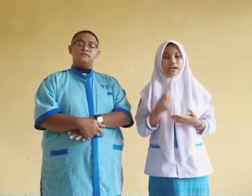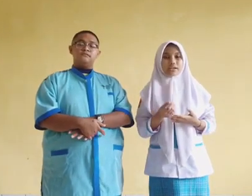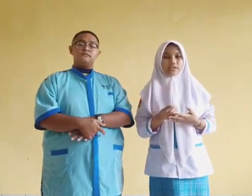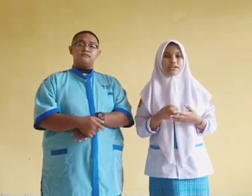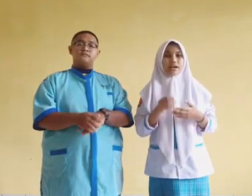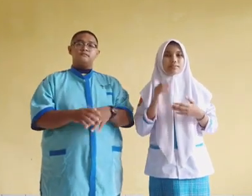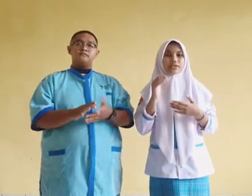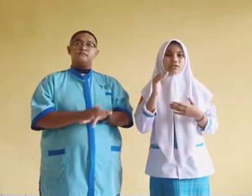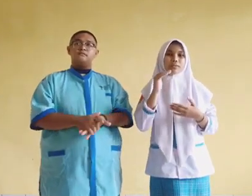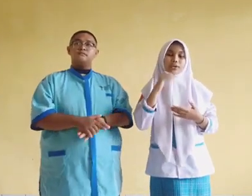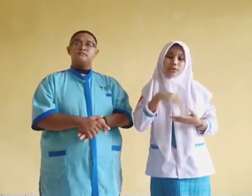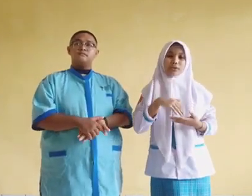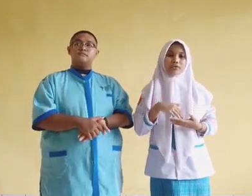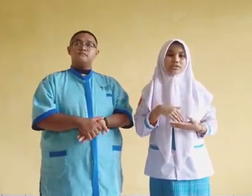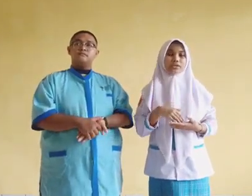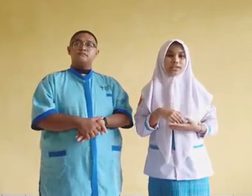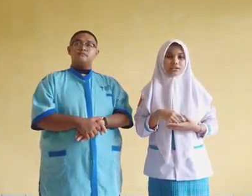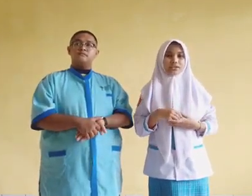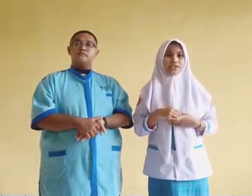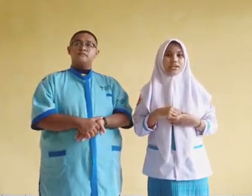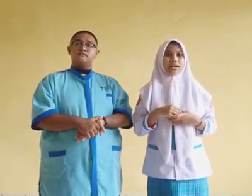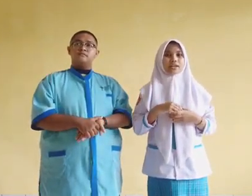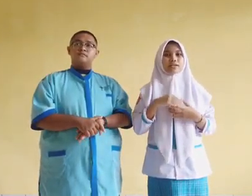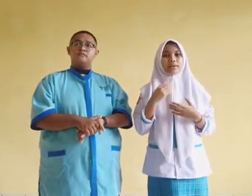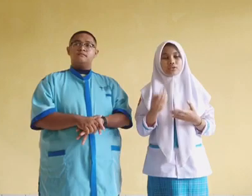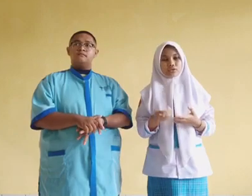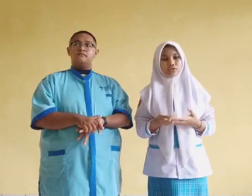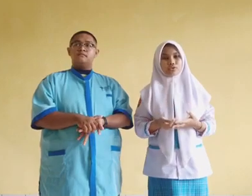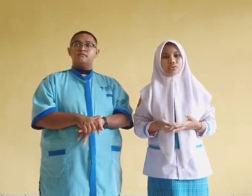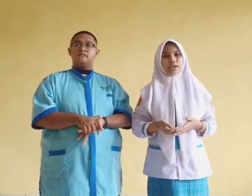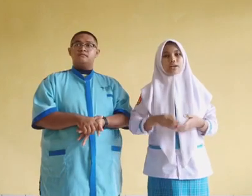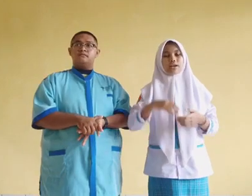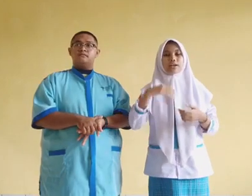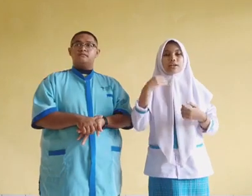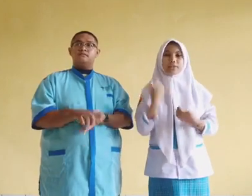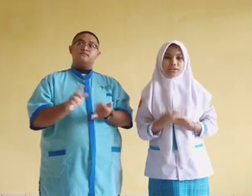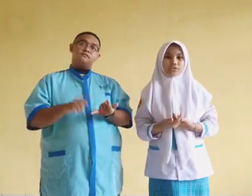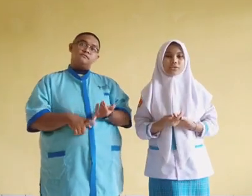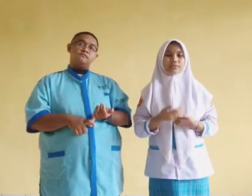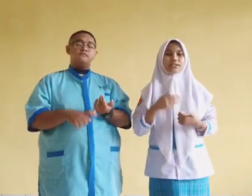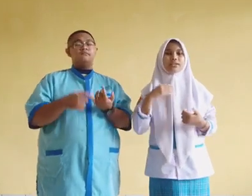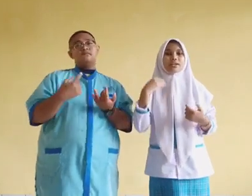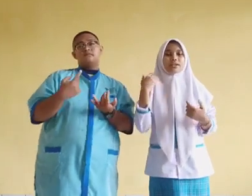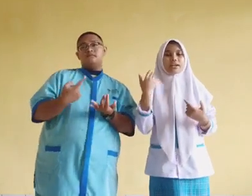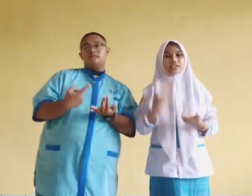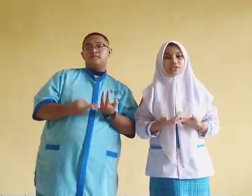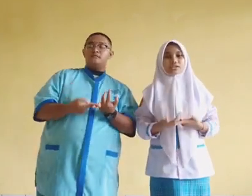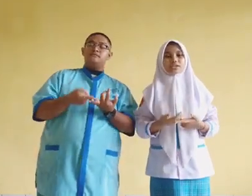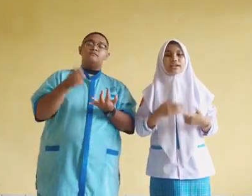currents based on microbial fossil technology. The methods used were chemical treatment, hydrolysis and